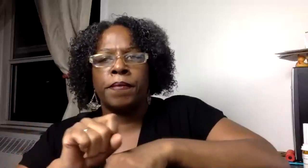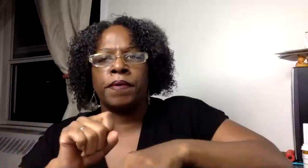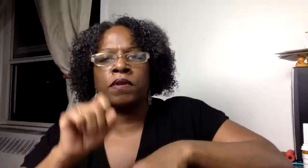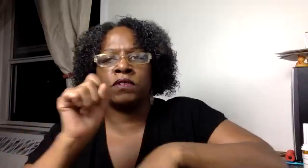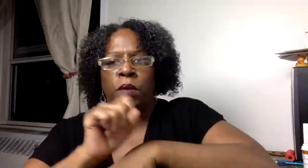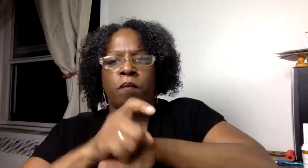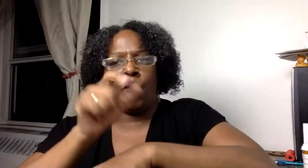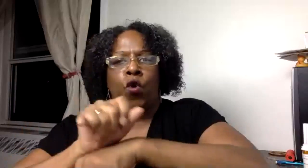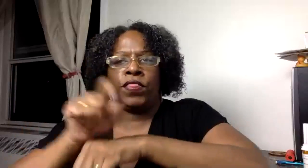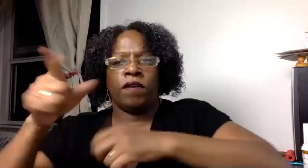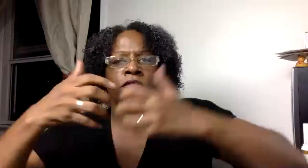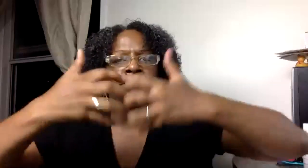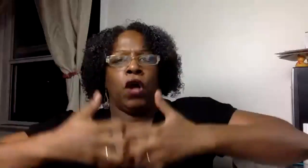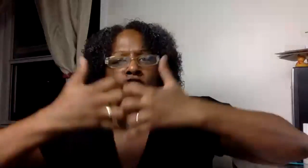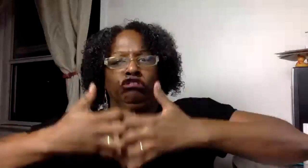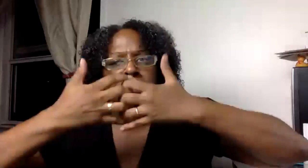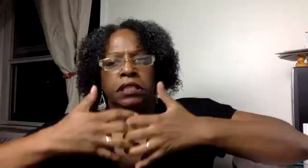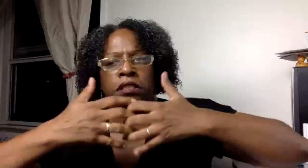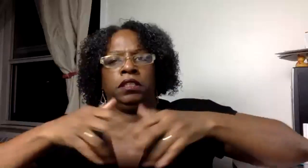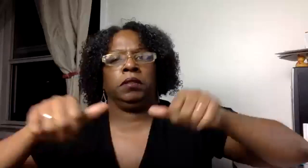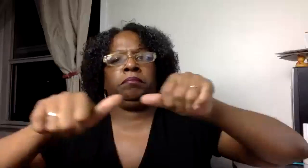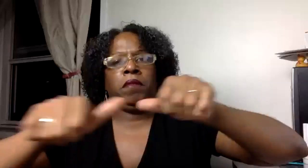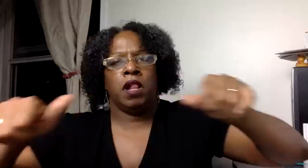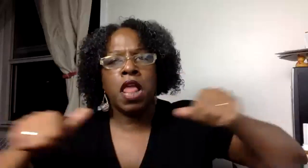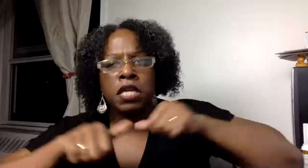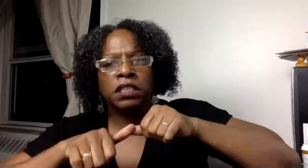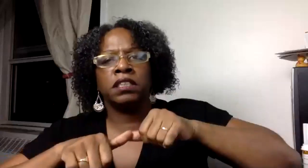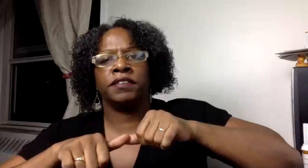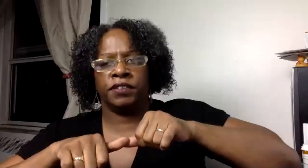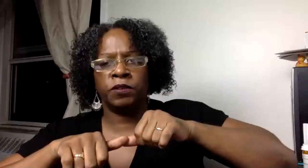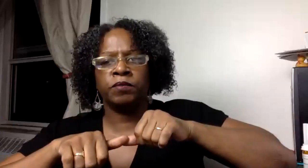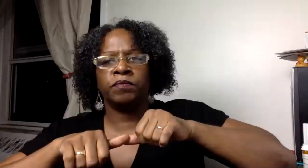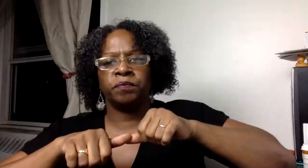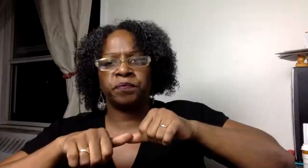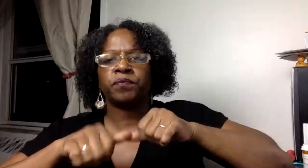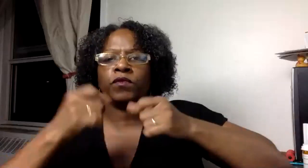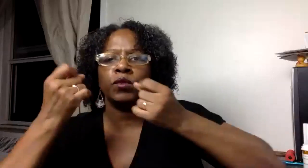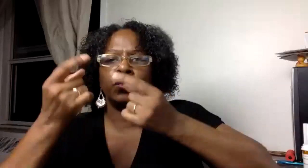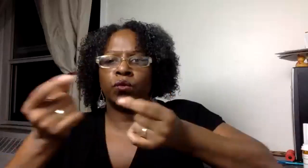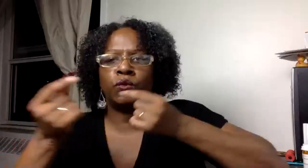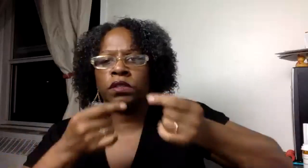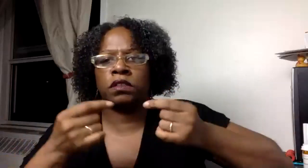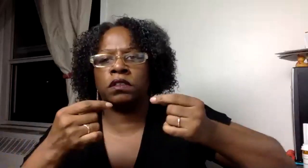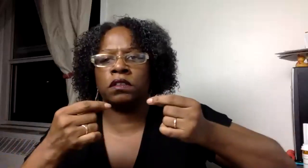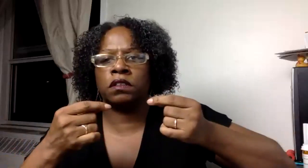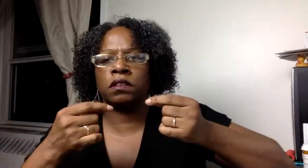Perkins, I was working at the Perkins factory, specifically in the area where there